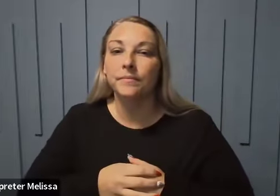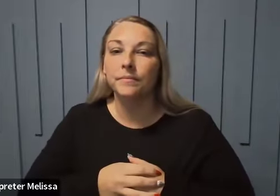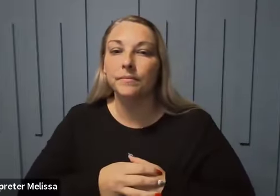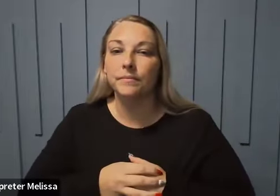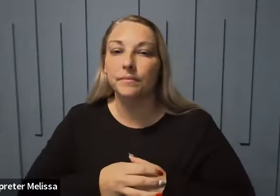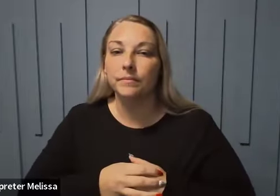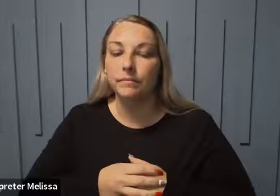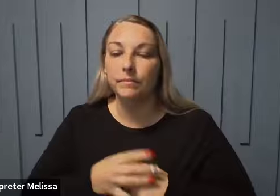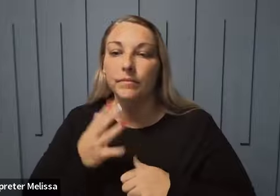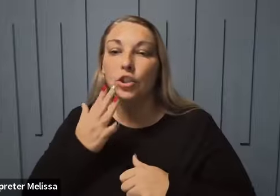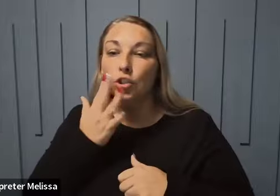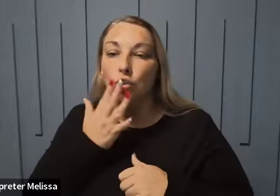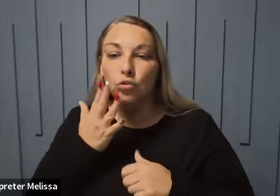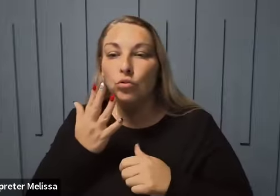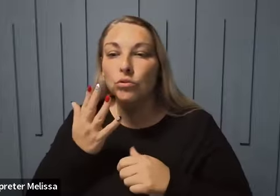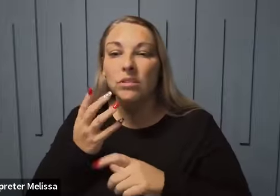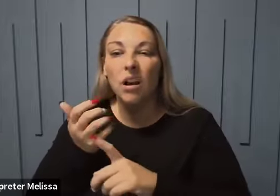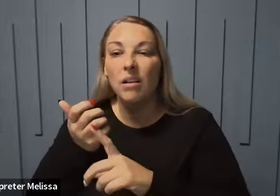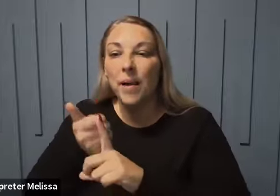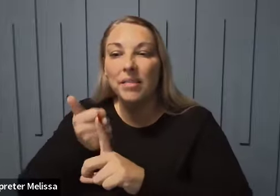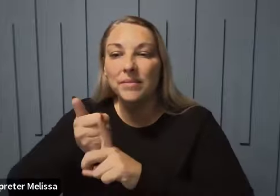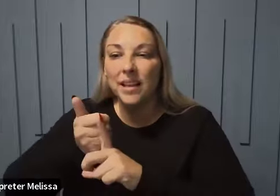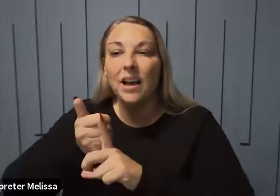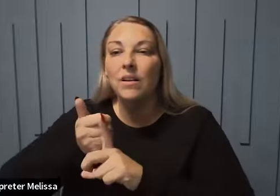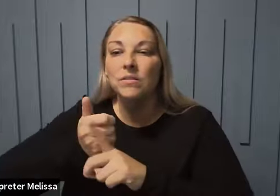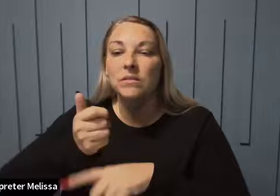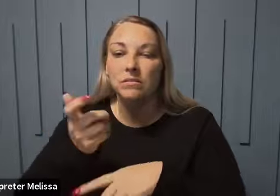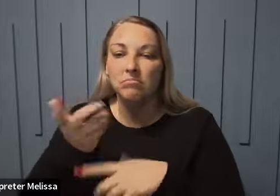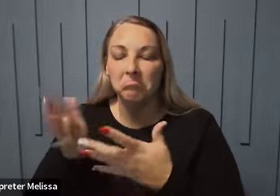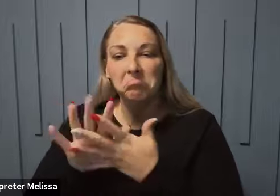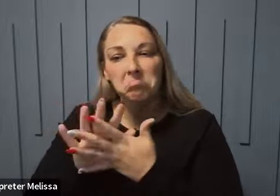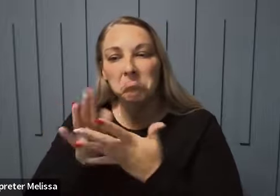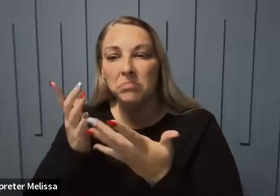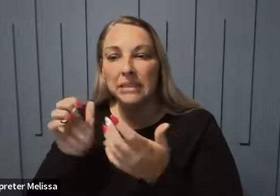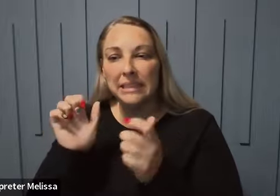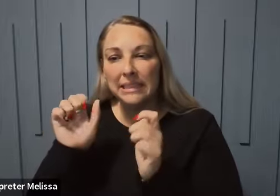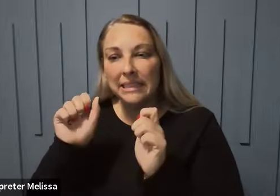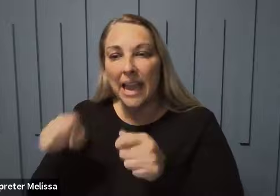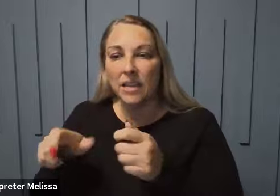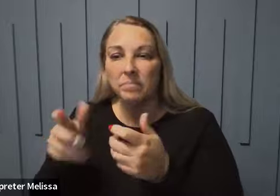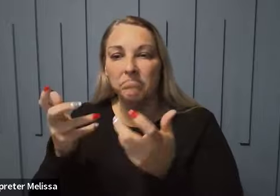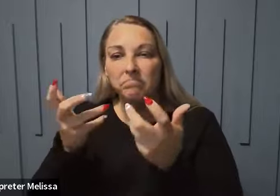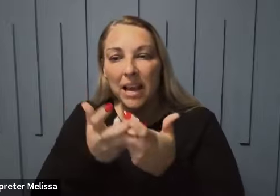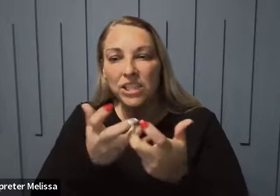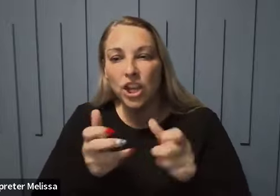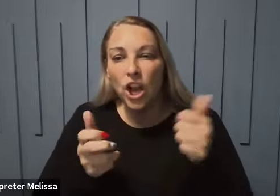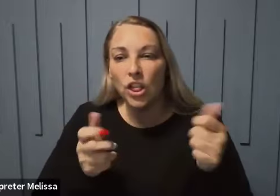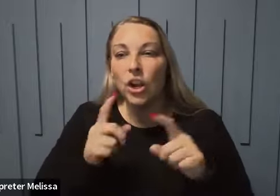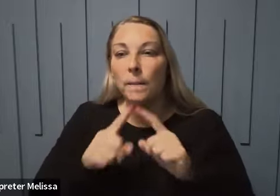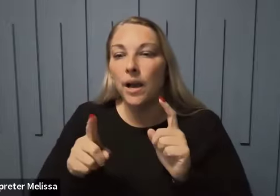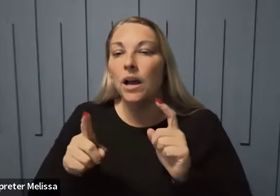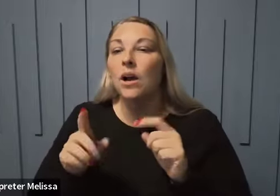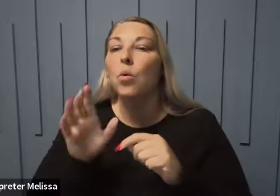Cues alone are ambiguous, which is why you do have to use the mouth movement. So you would cue ham,